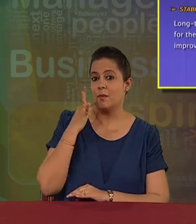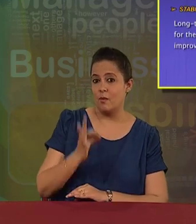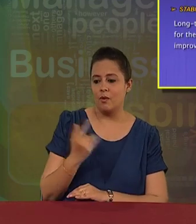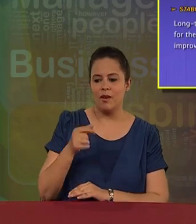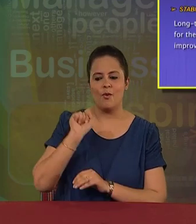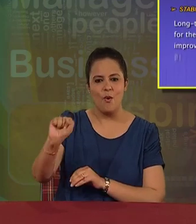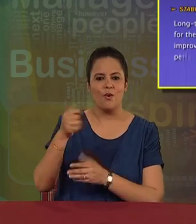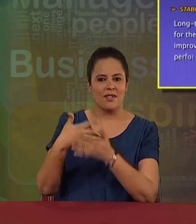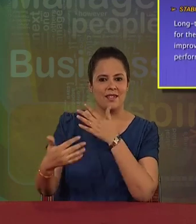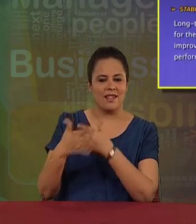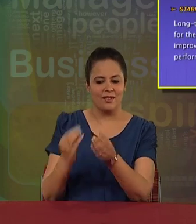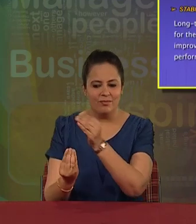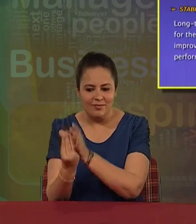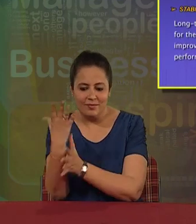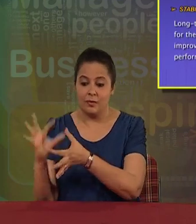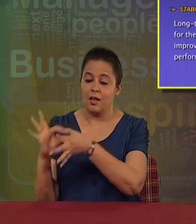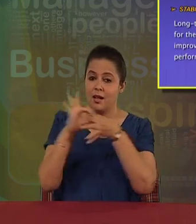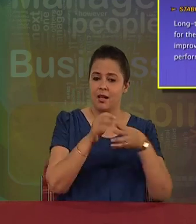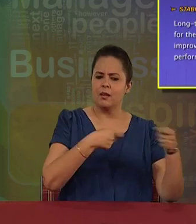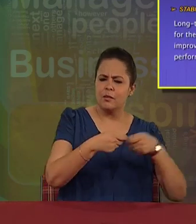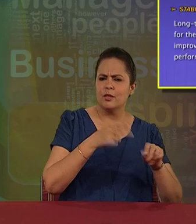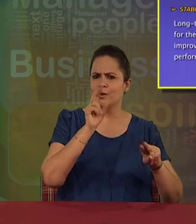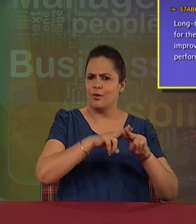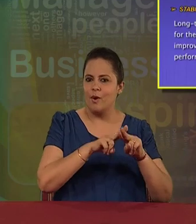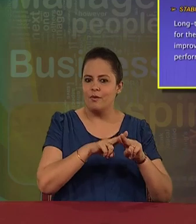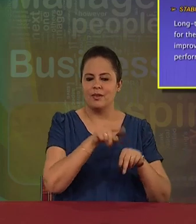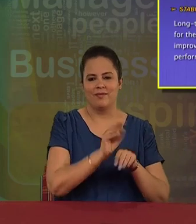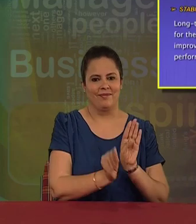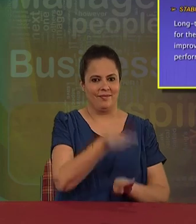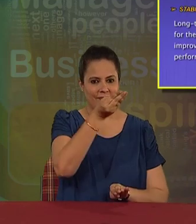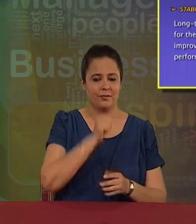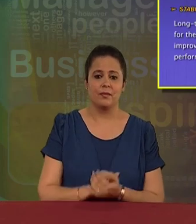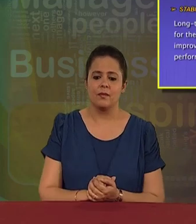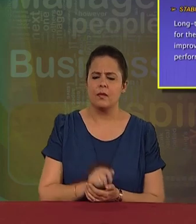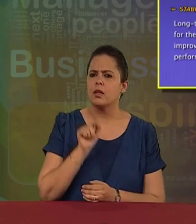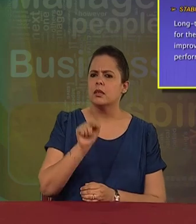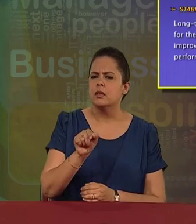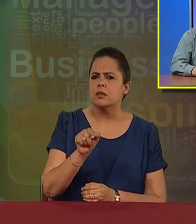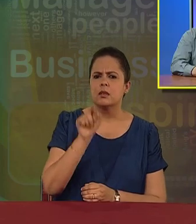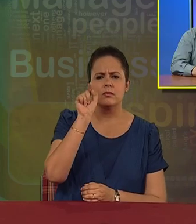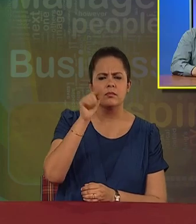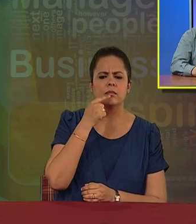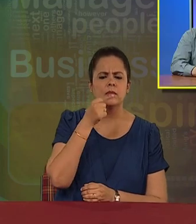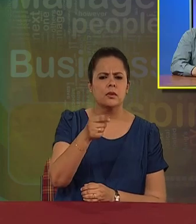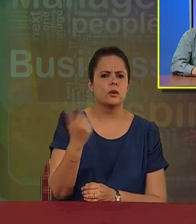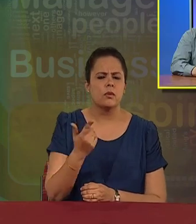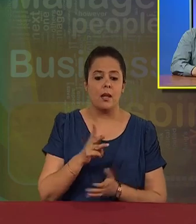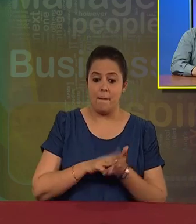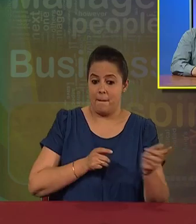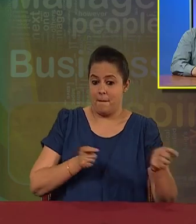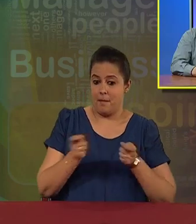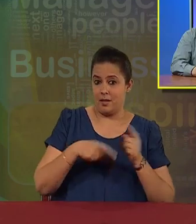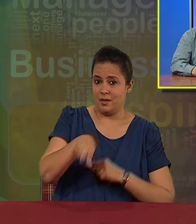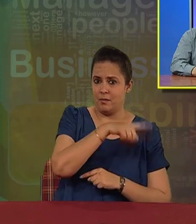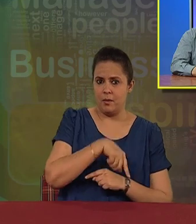of skills that improve the organization's performance. This principle emphasizes that management